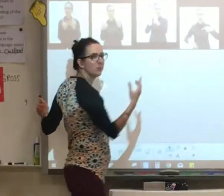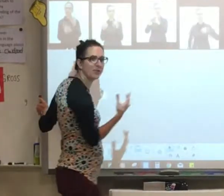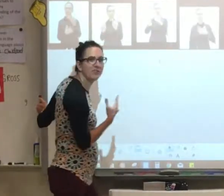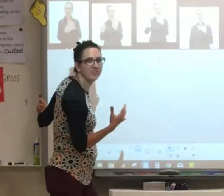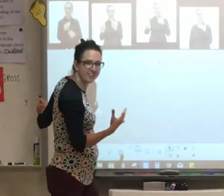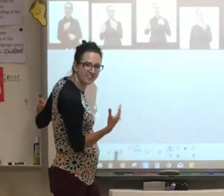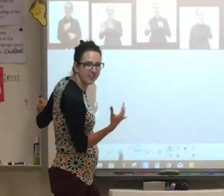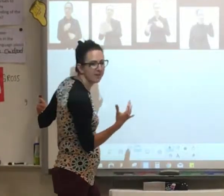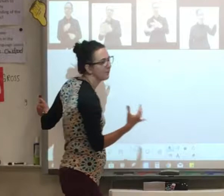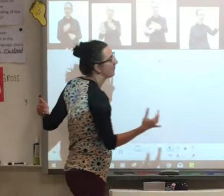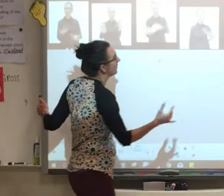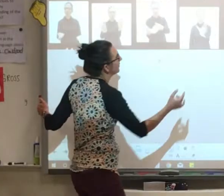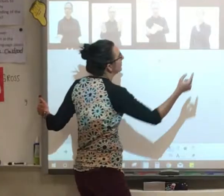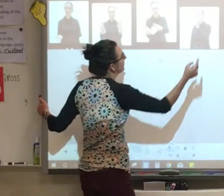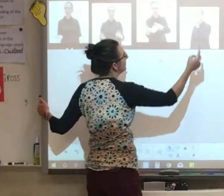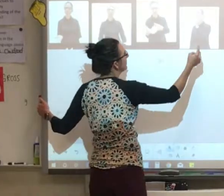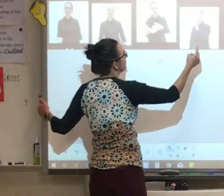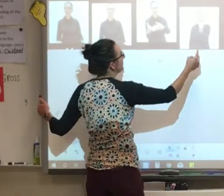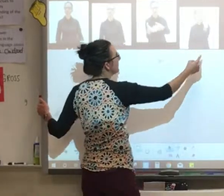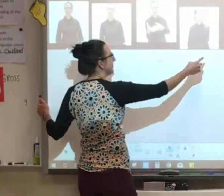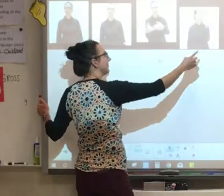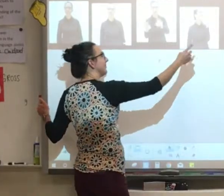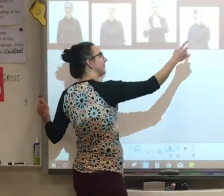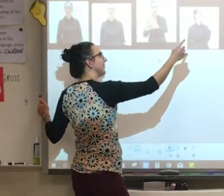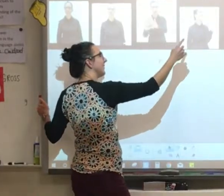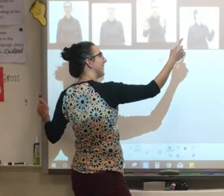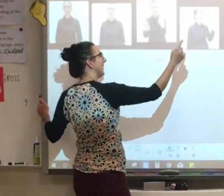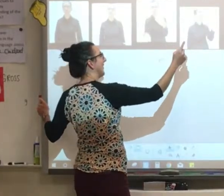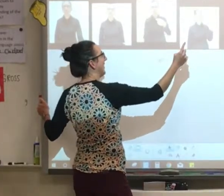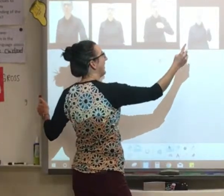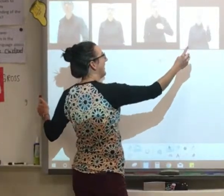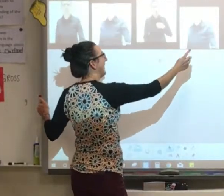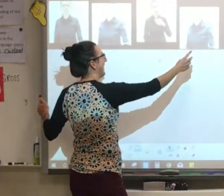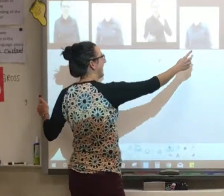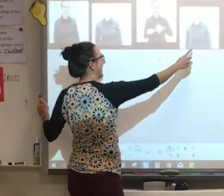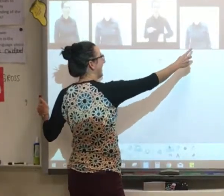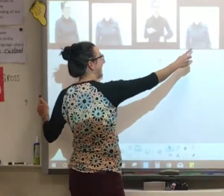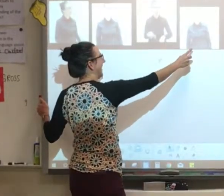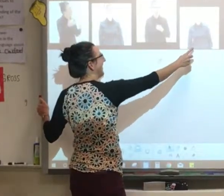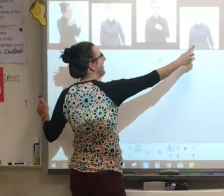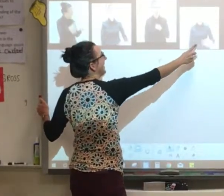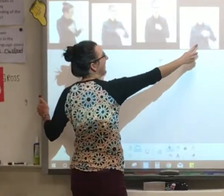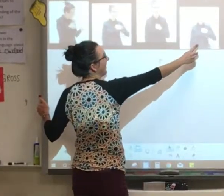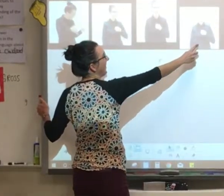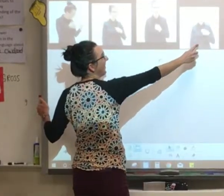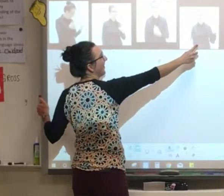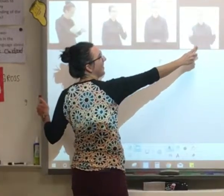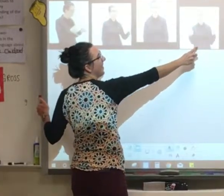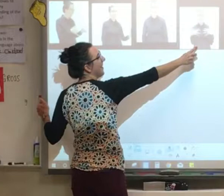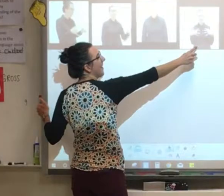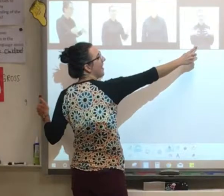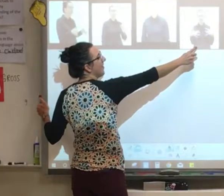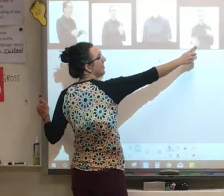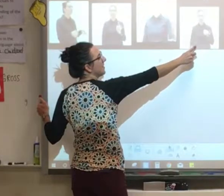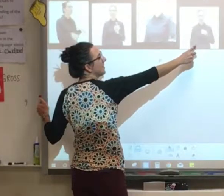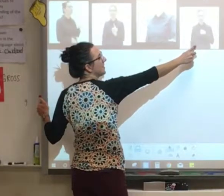With feeling. Okay, I got some. I crave. Alright, Here we are. I'm